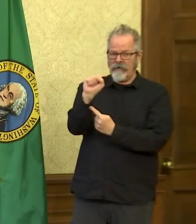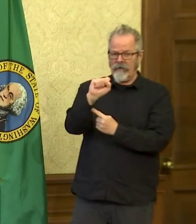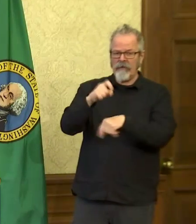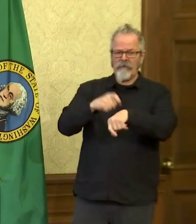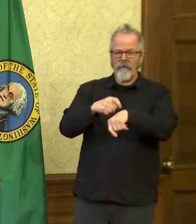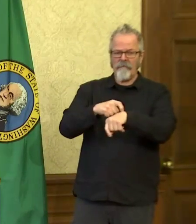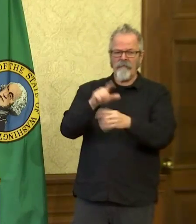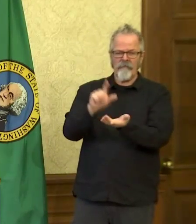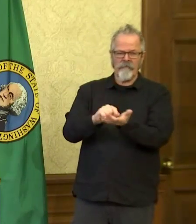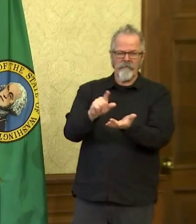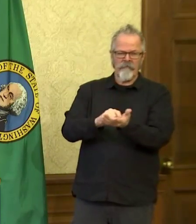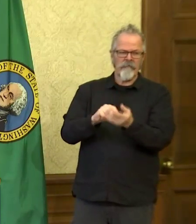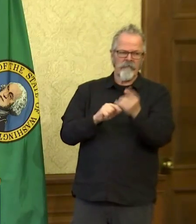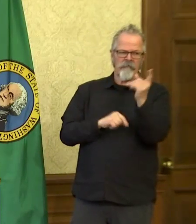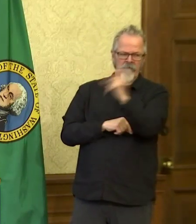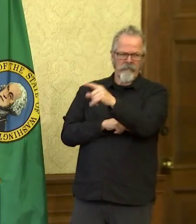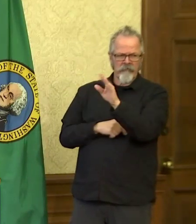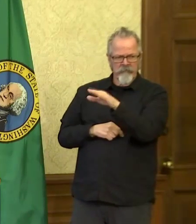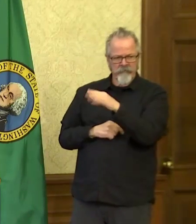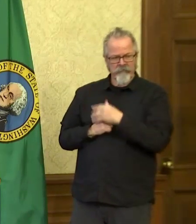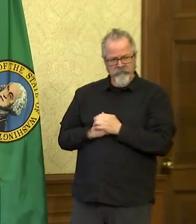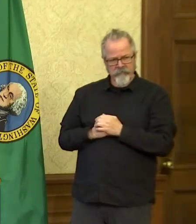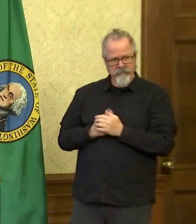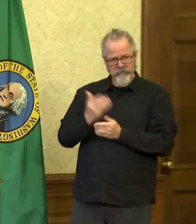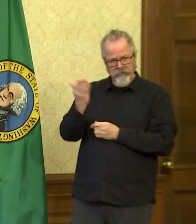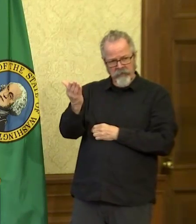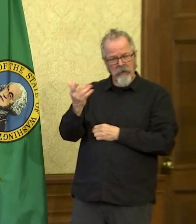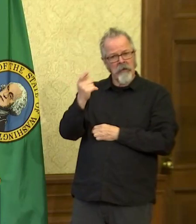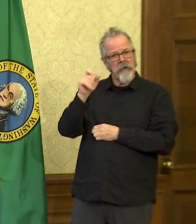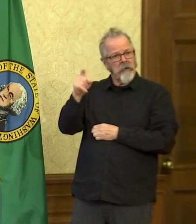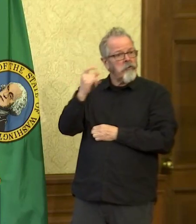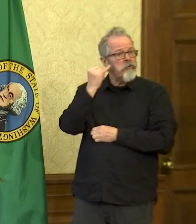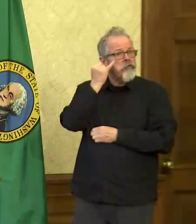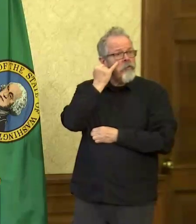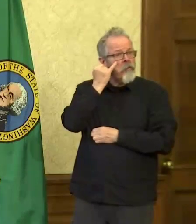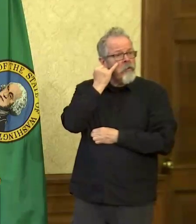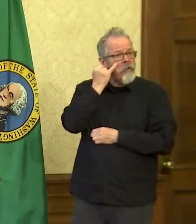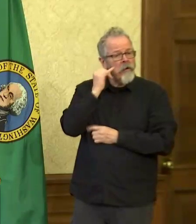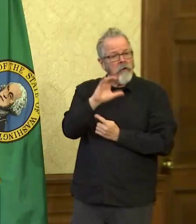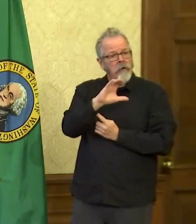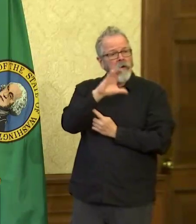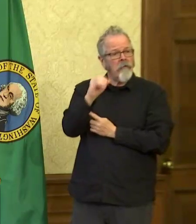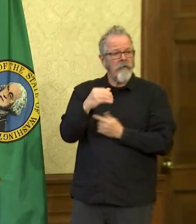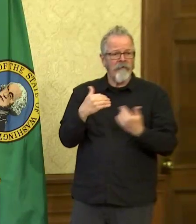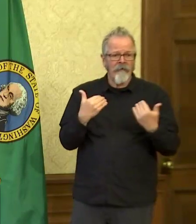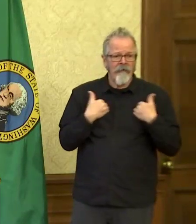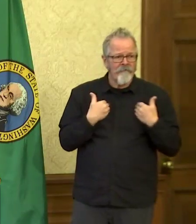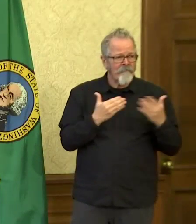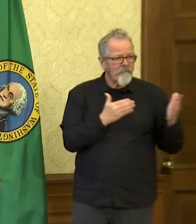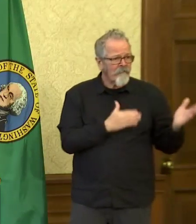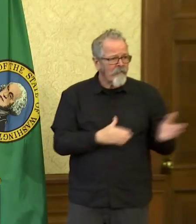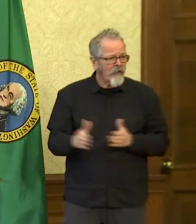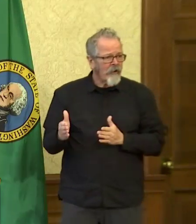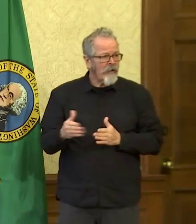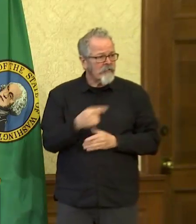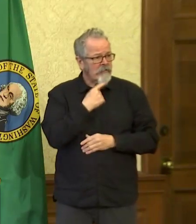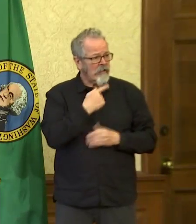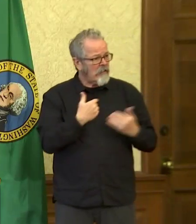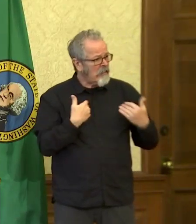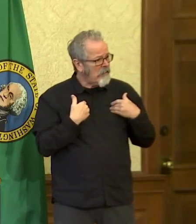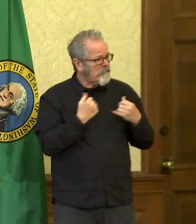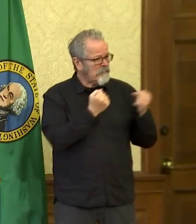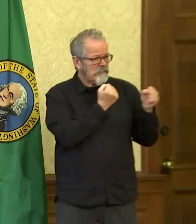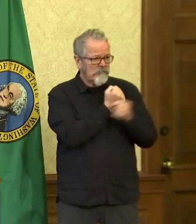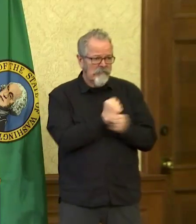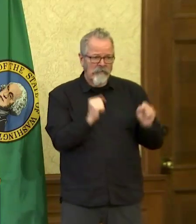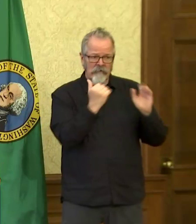mean they get to start back up today? That's number one. And number two, has the governor's office given any thought to some washed out